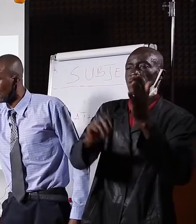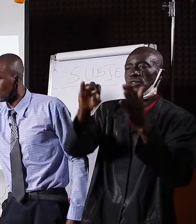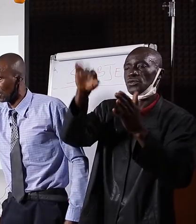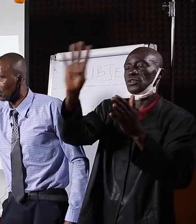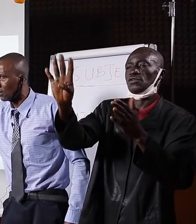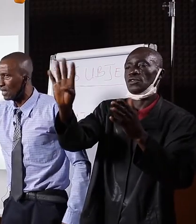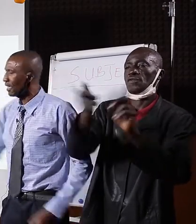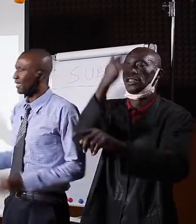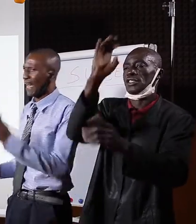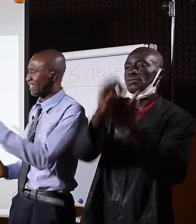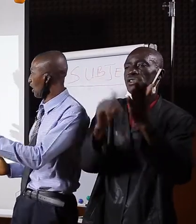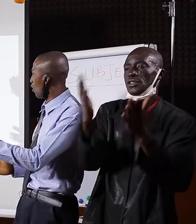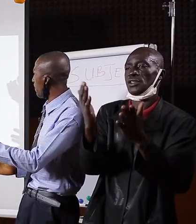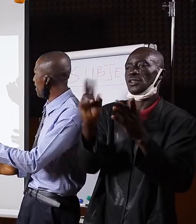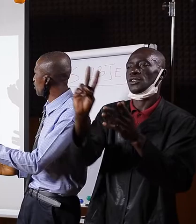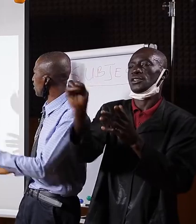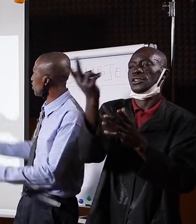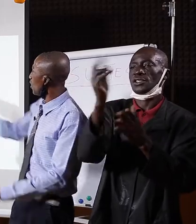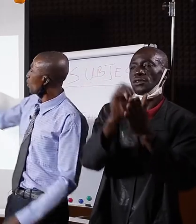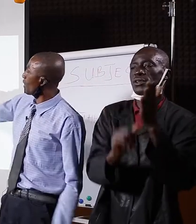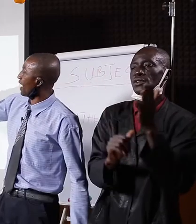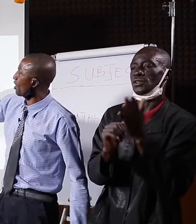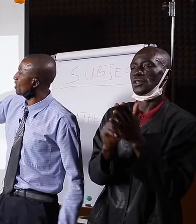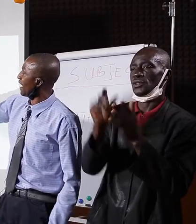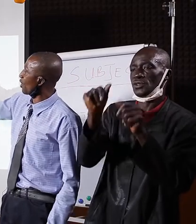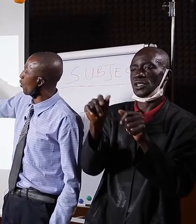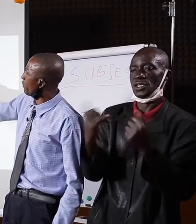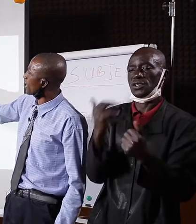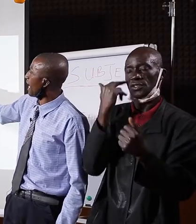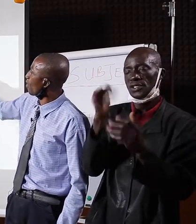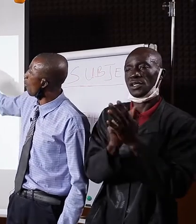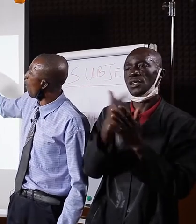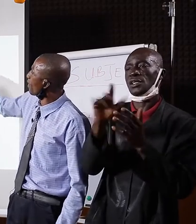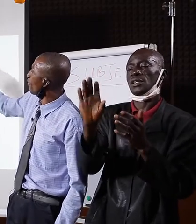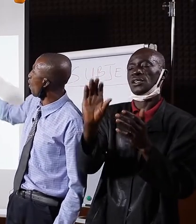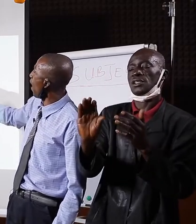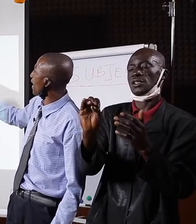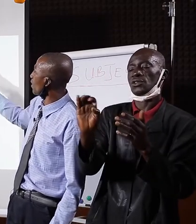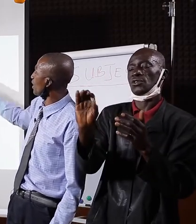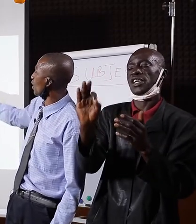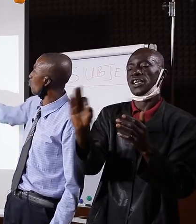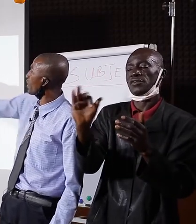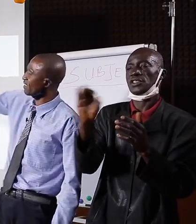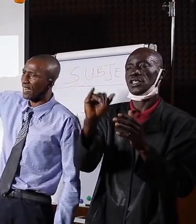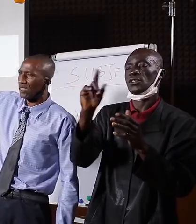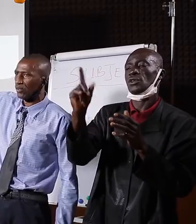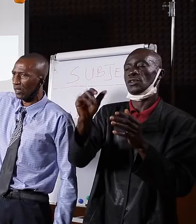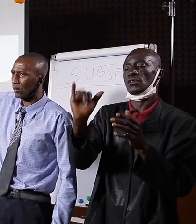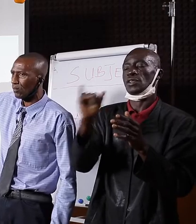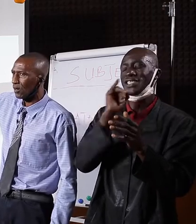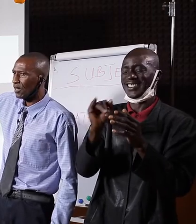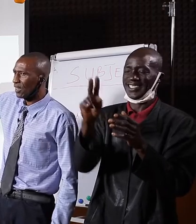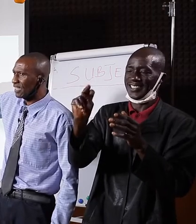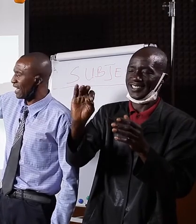first minus there. Then the second minus is, you can now see that the coefficient of 1 over y in equation 4 is negative